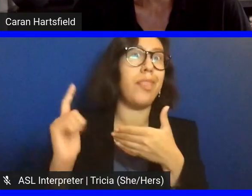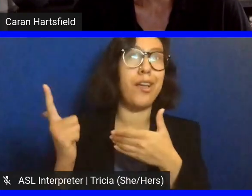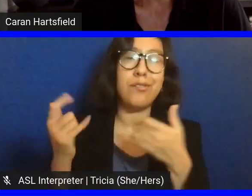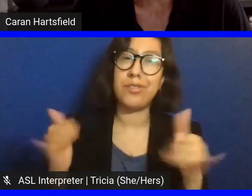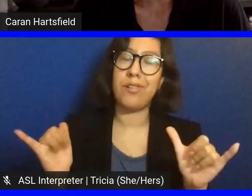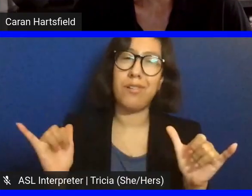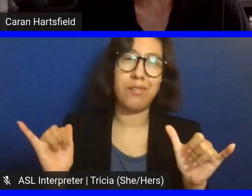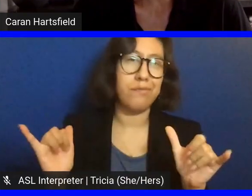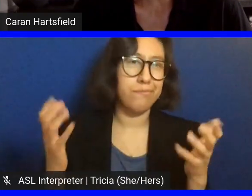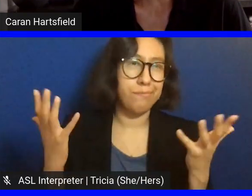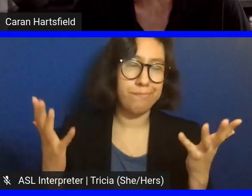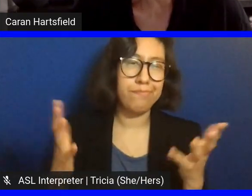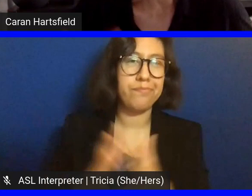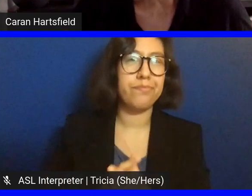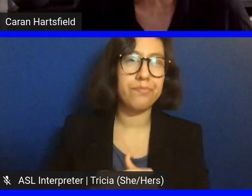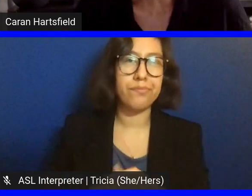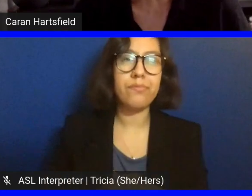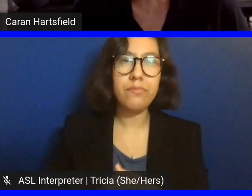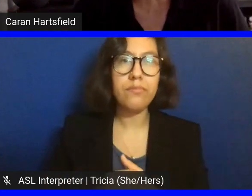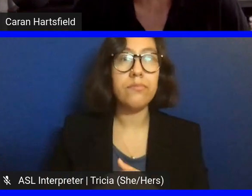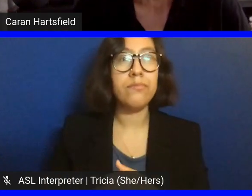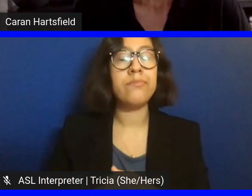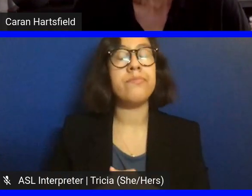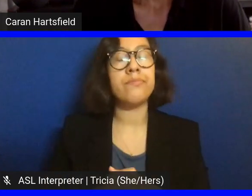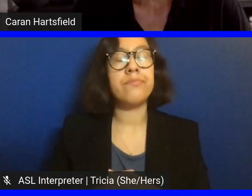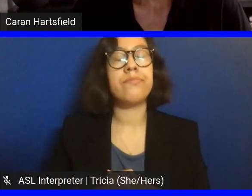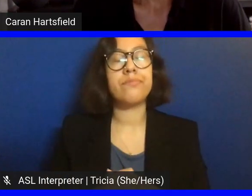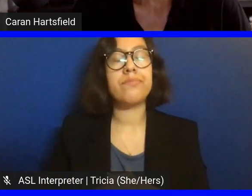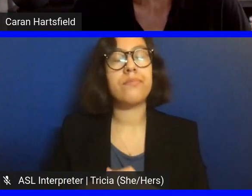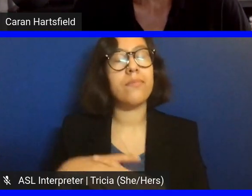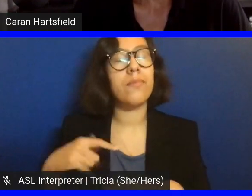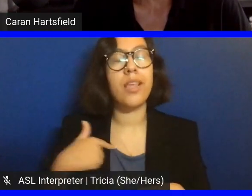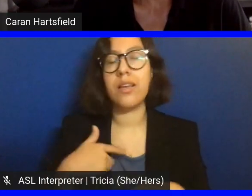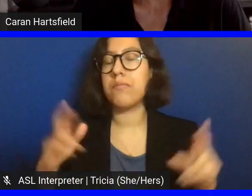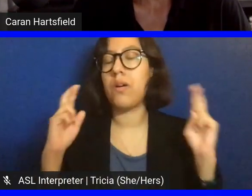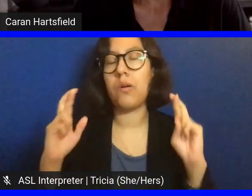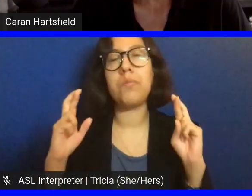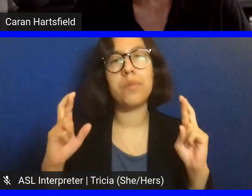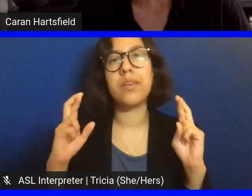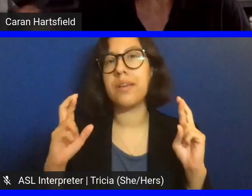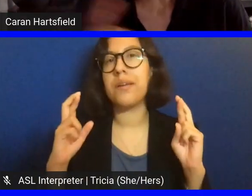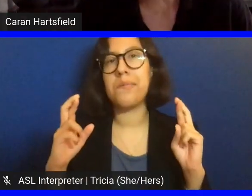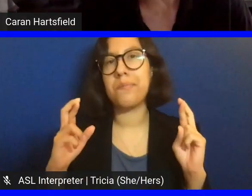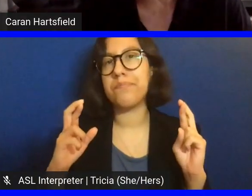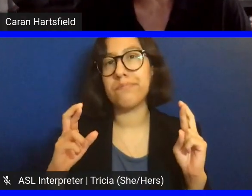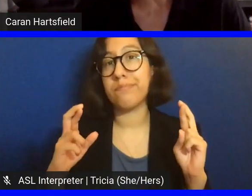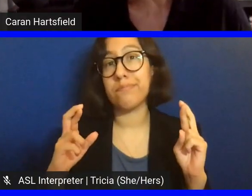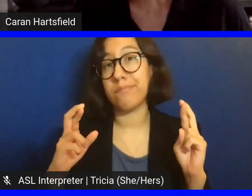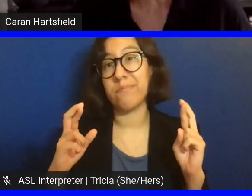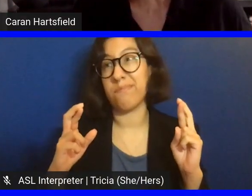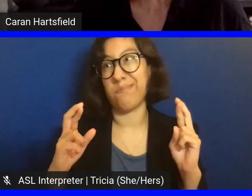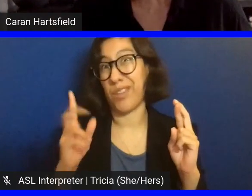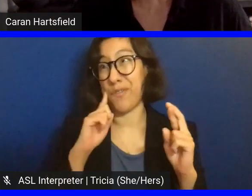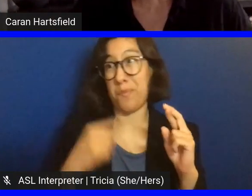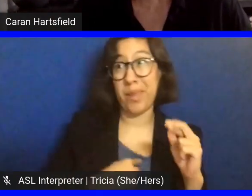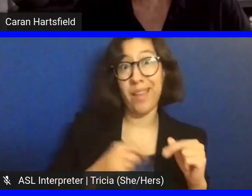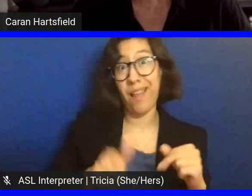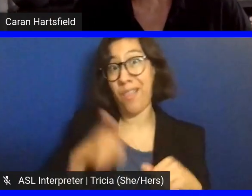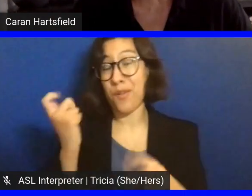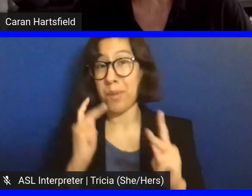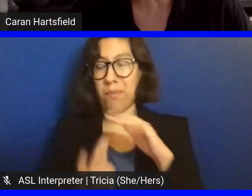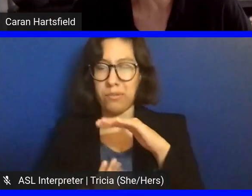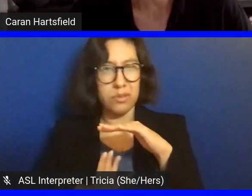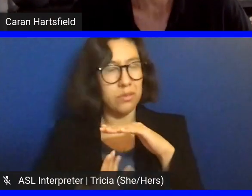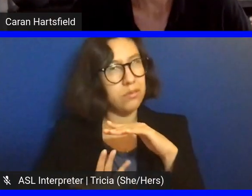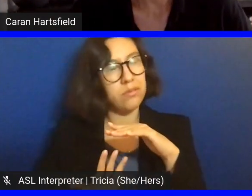But it is, I'm hoping that it is a fire under me and other people